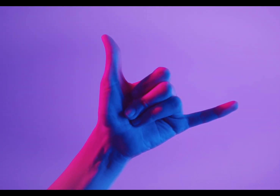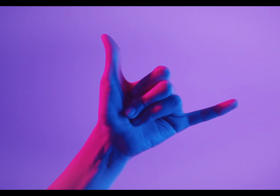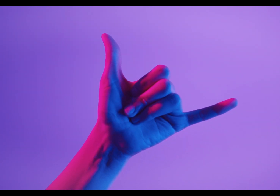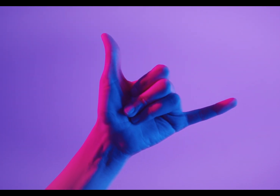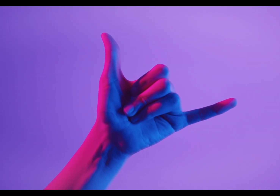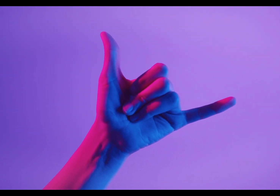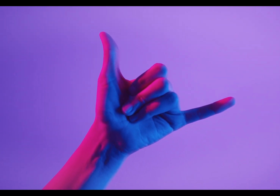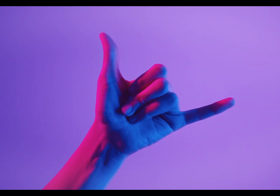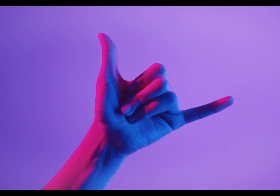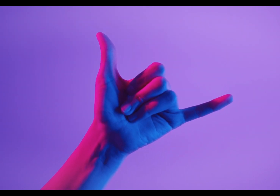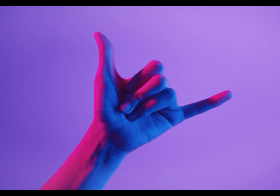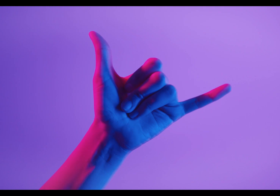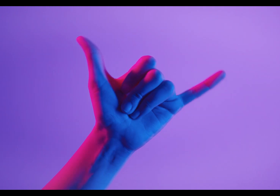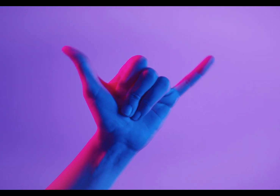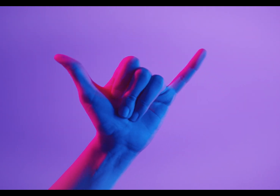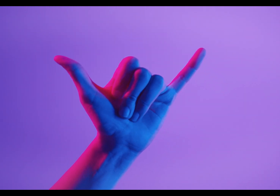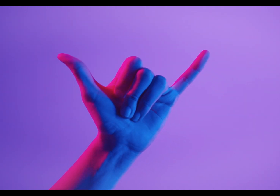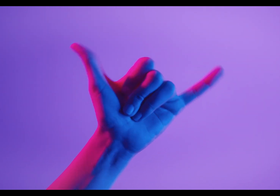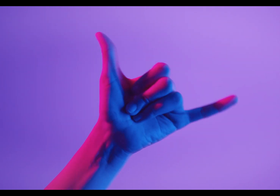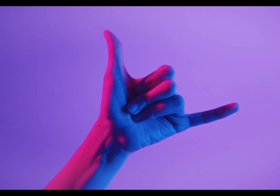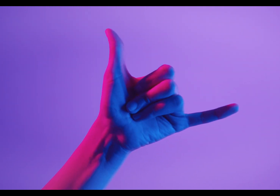cycles and overcome our limiting beliefs.